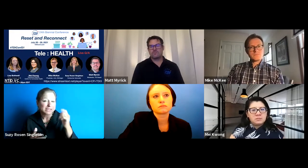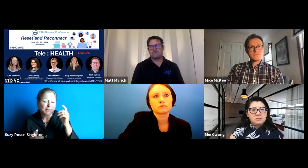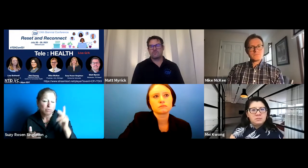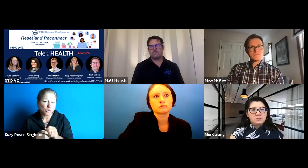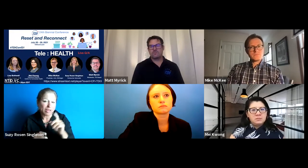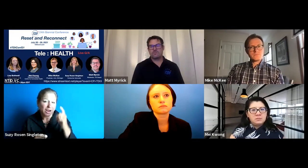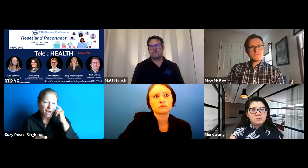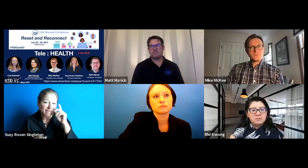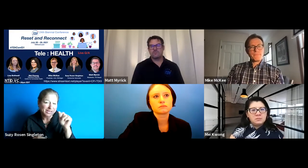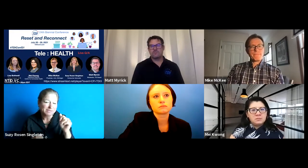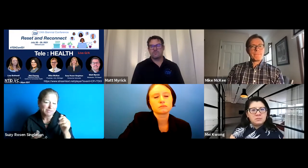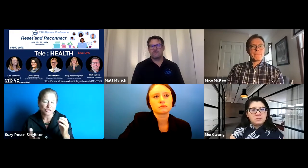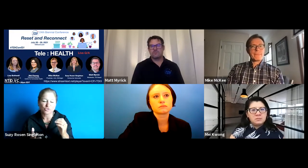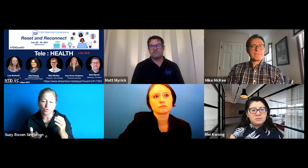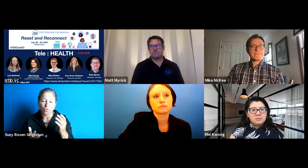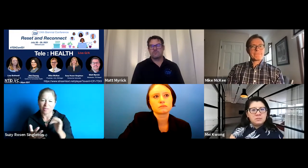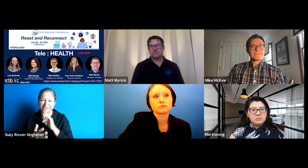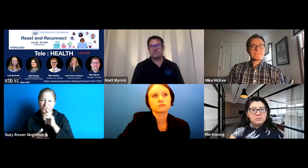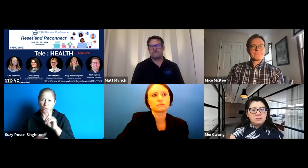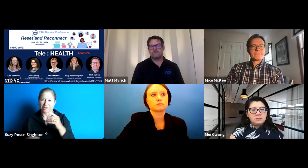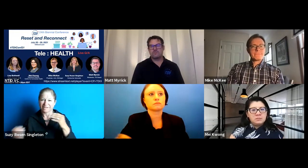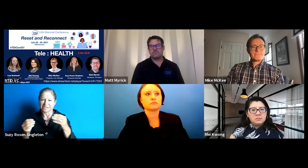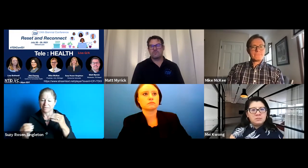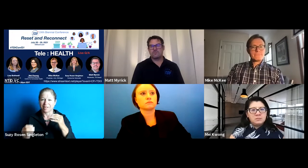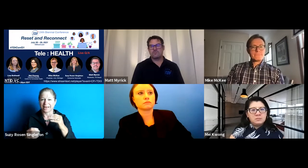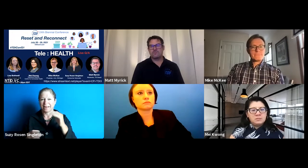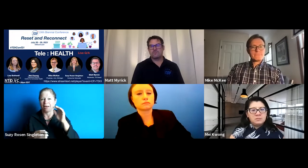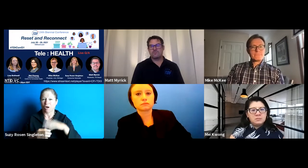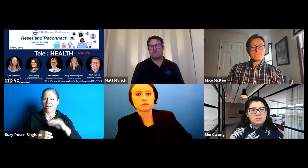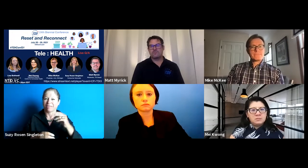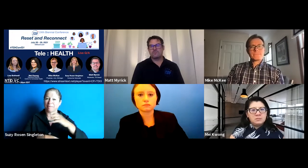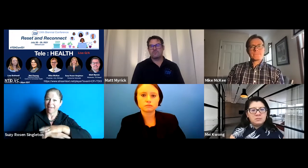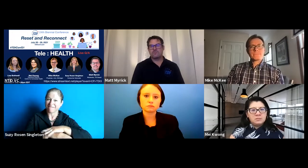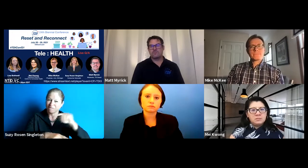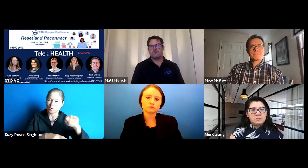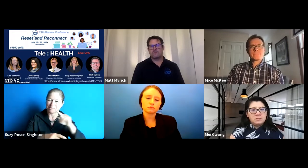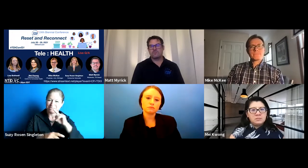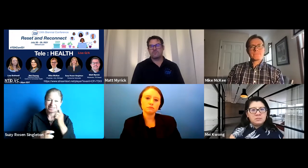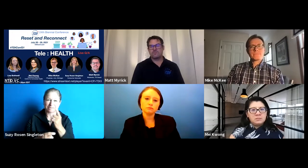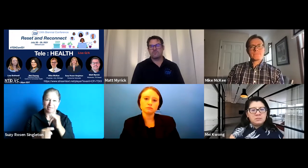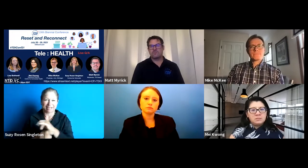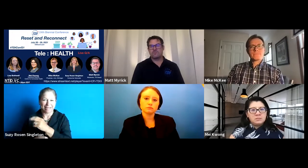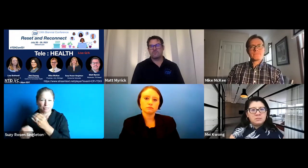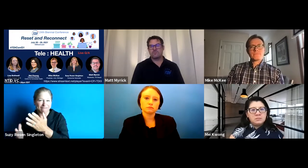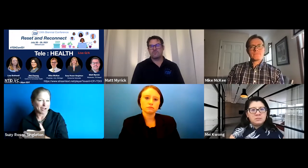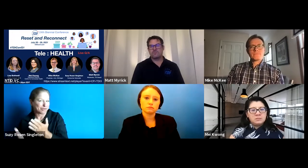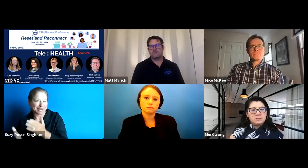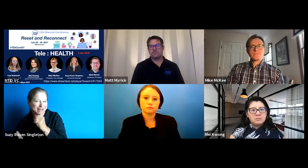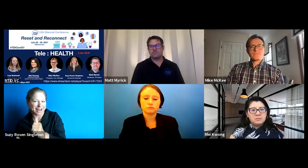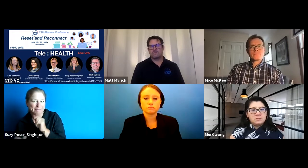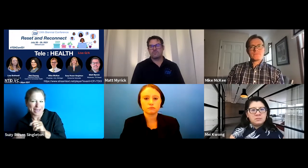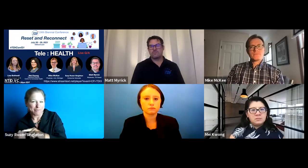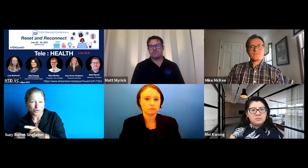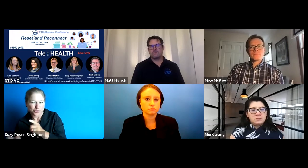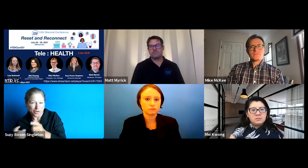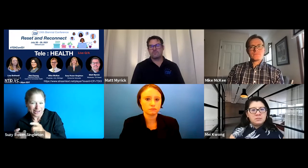video for a caregiver, right? If you have a person with a cognitive disability who needs a caregiver to participate, which is why this type of flexibility on the platform side is so